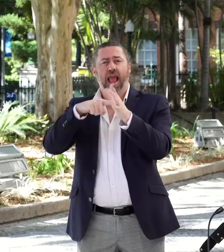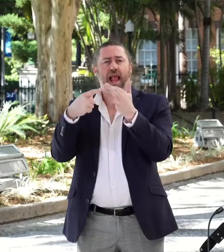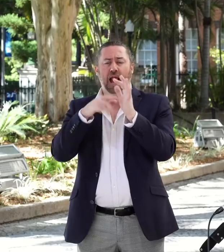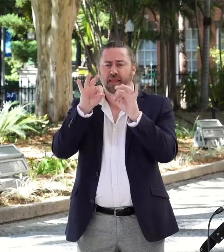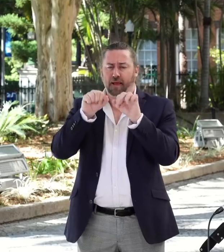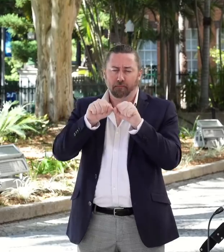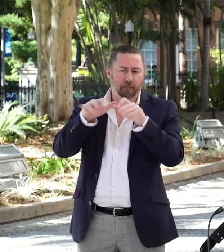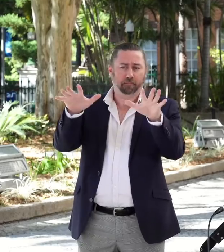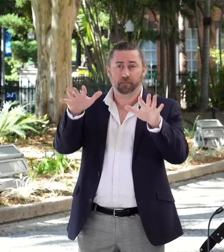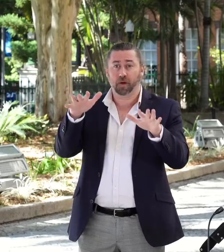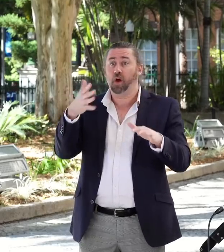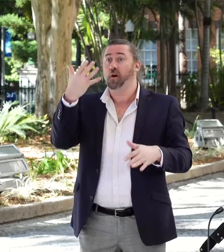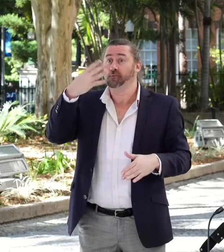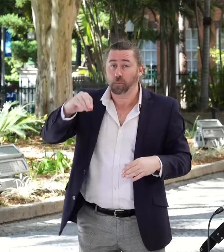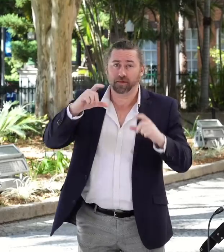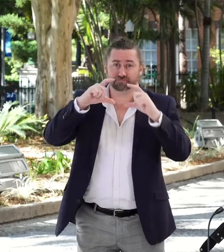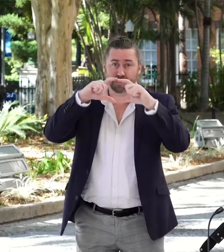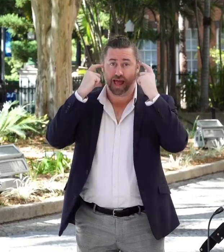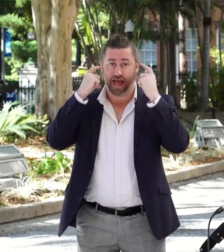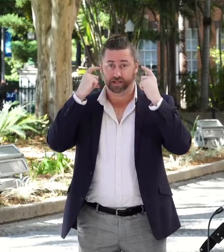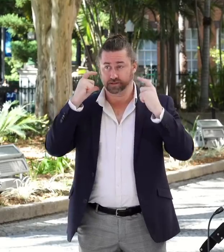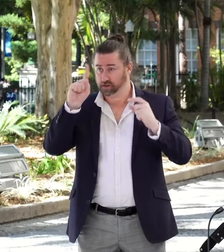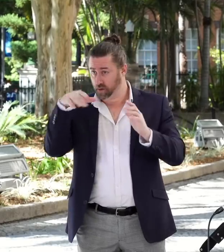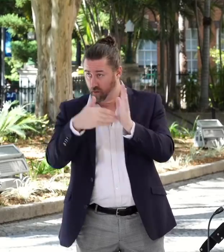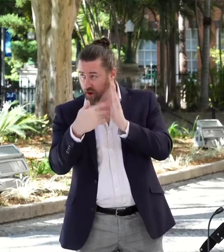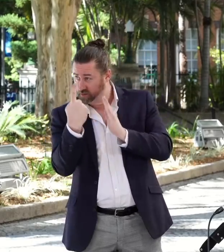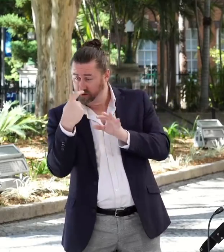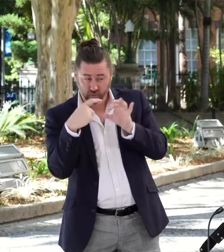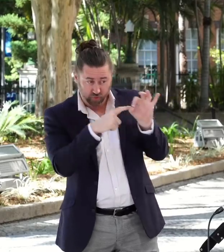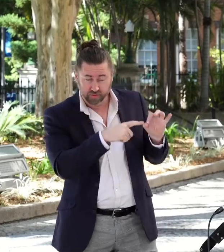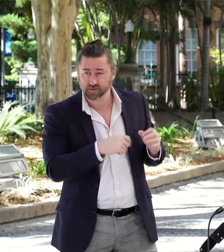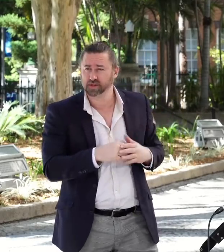helped us enormously. So thank you.